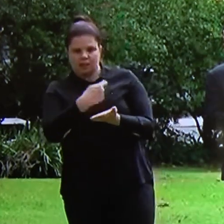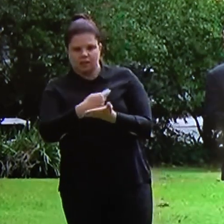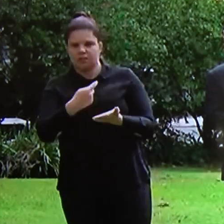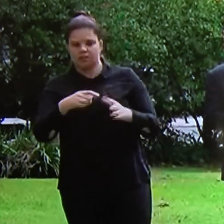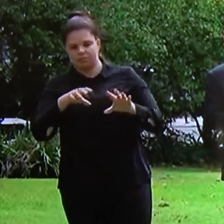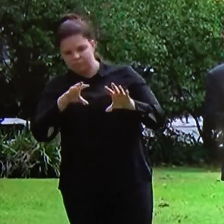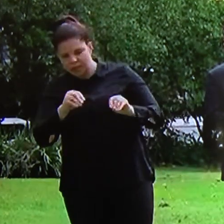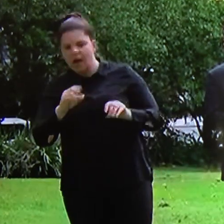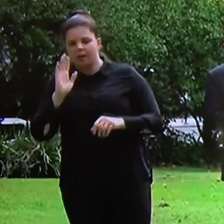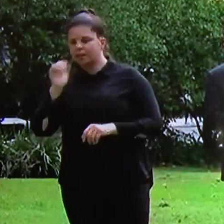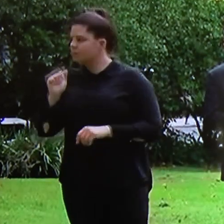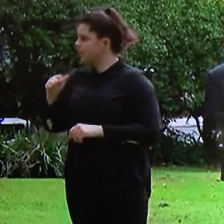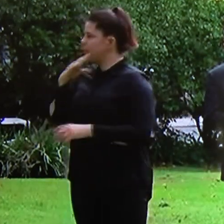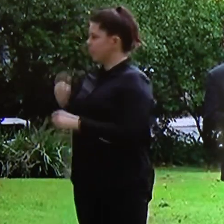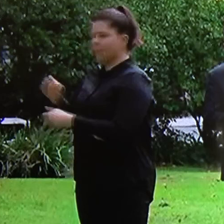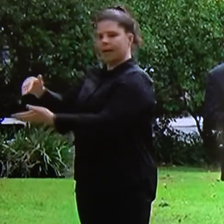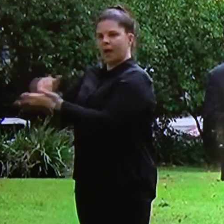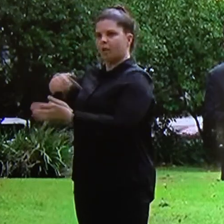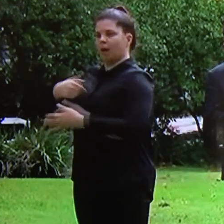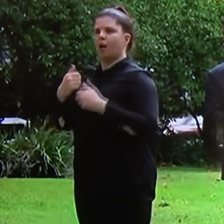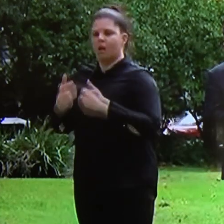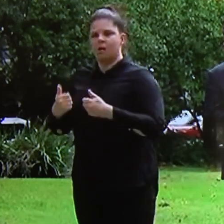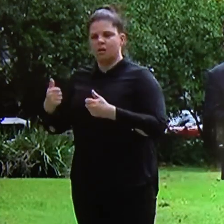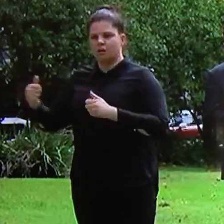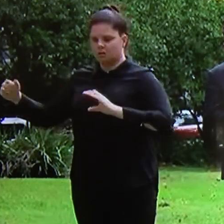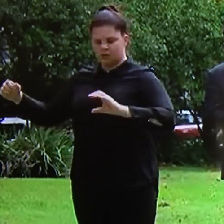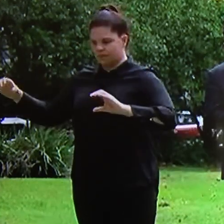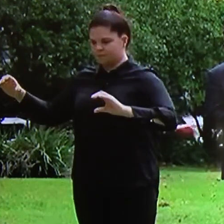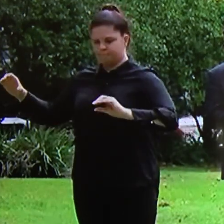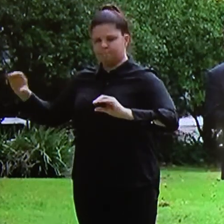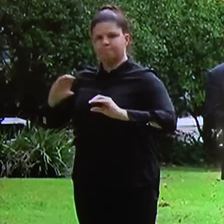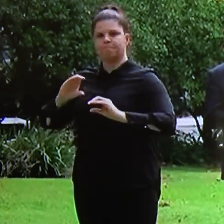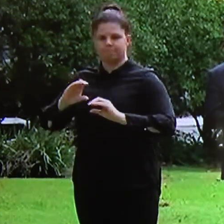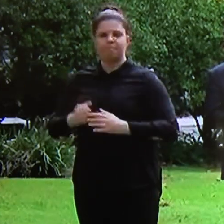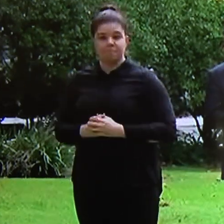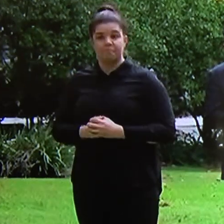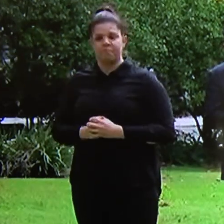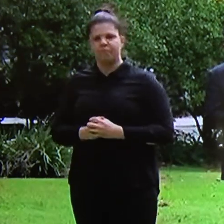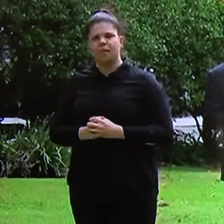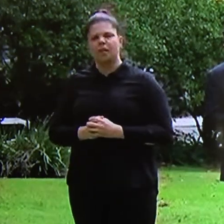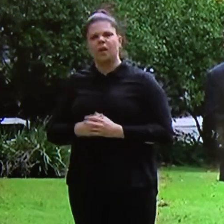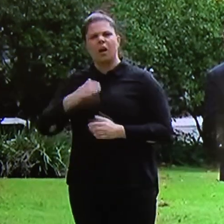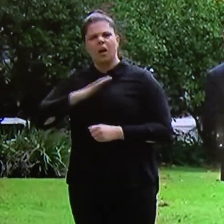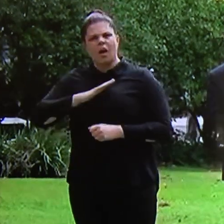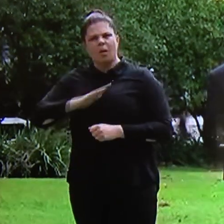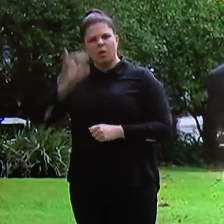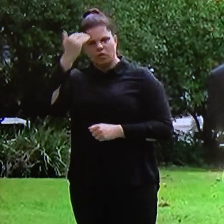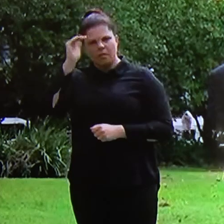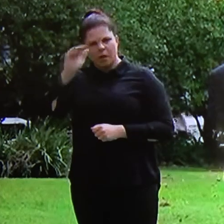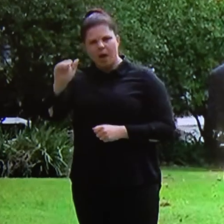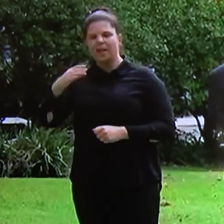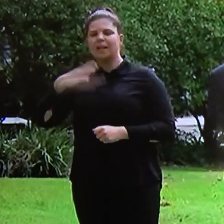many circumstances they will receive over the course of this period of time. I want to make the point that this is about common